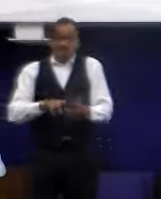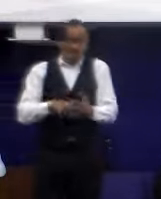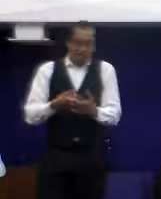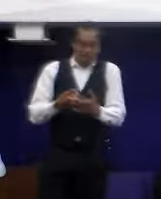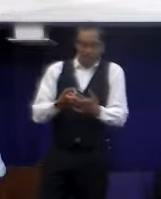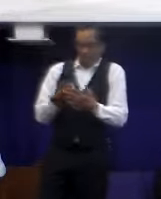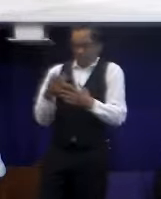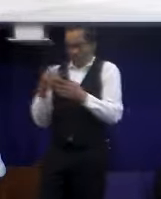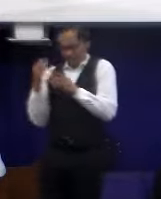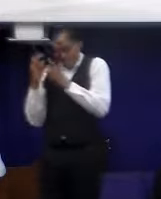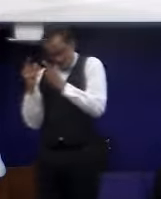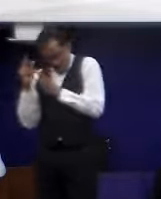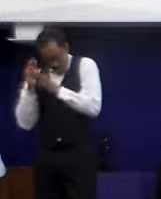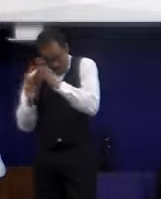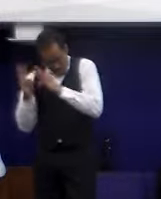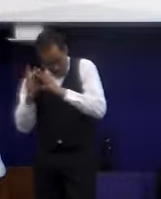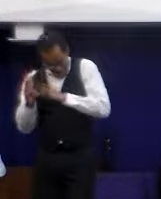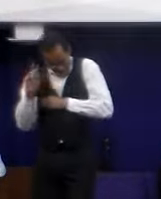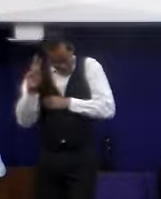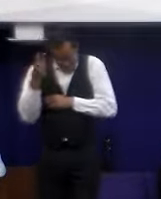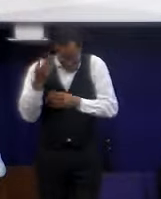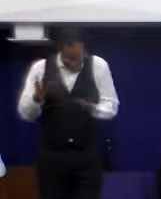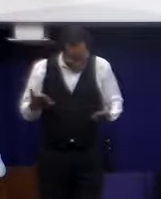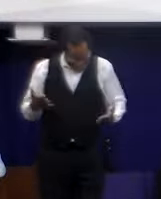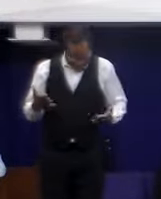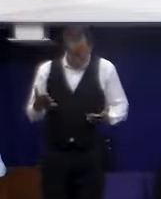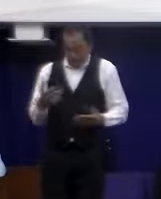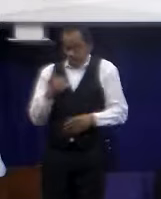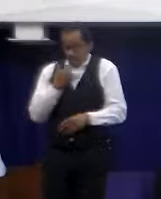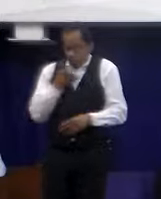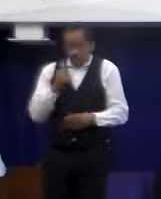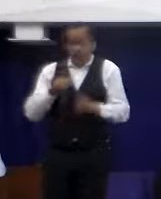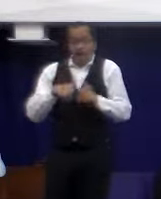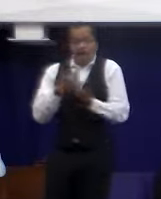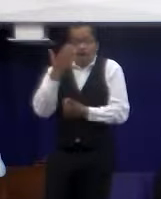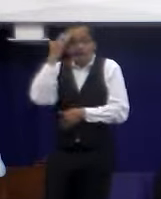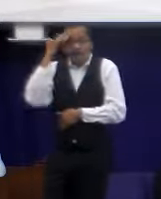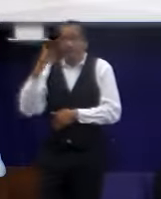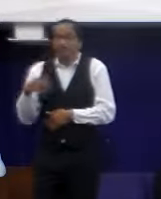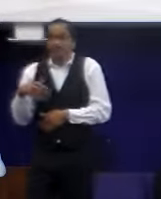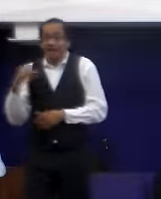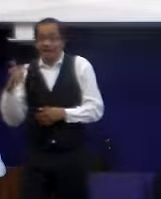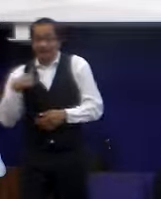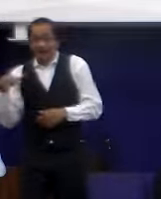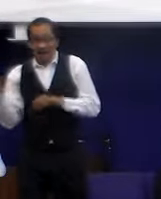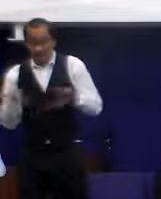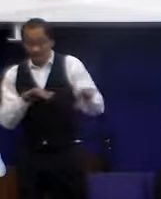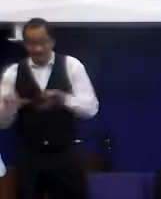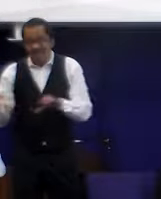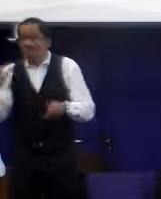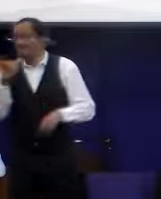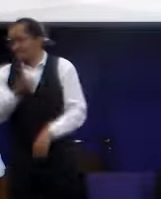about that seventh thing that comes into our mind, yeah, we make our mistake. Yeah. How do I know? Because I did it before myself. Amen? Oh, hallelujah.